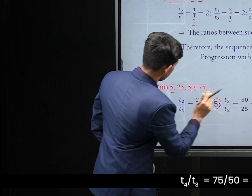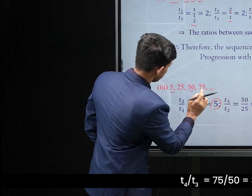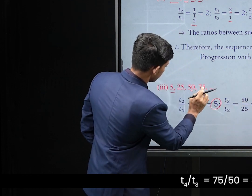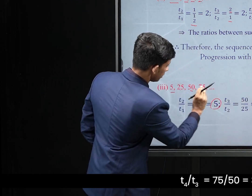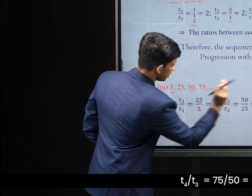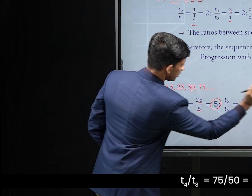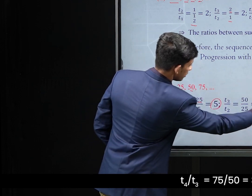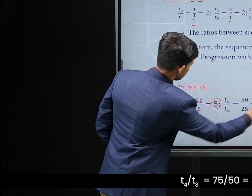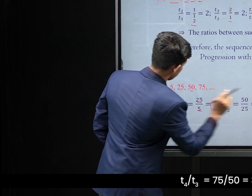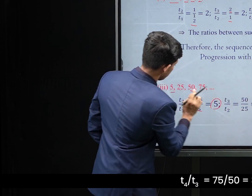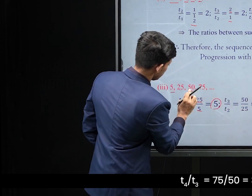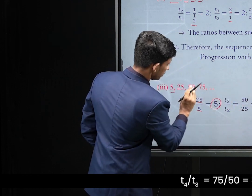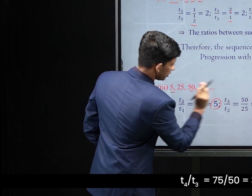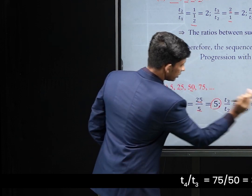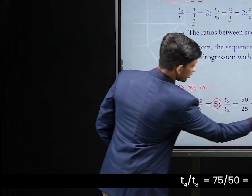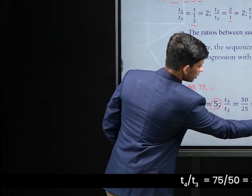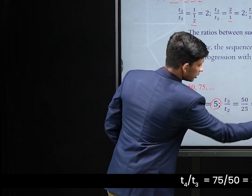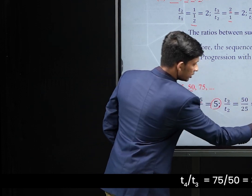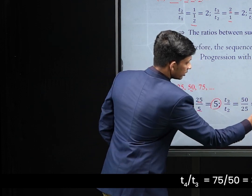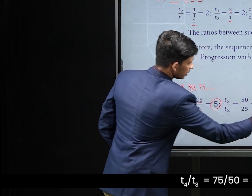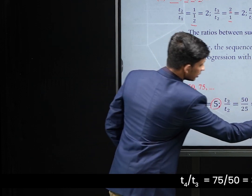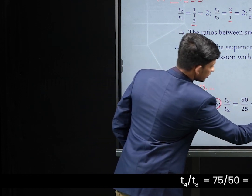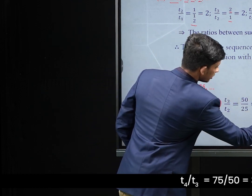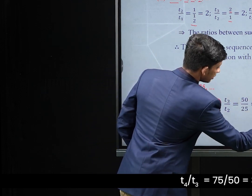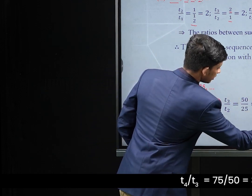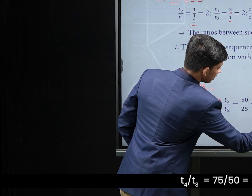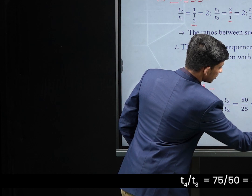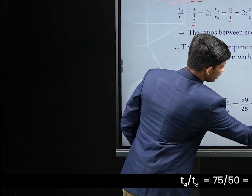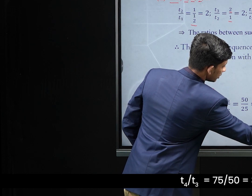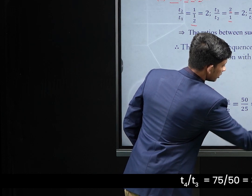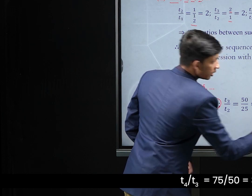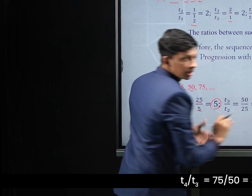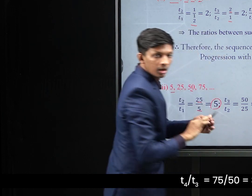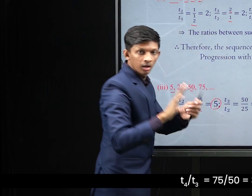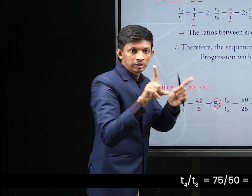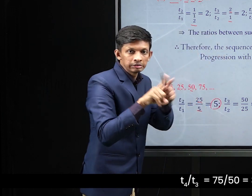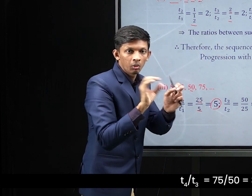T4 by T3 is equal to 75 by 50, that is equal to 3 by 2.